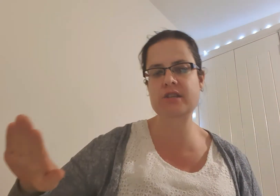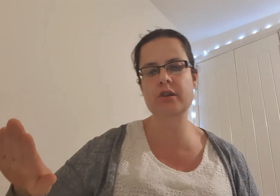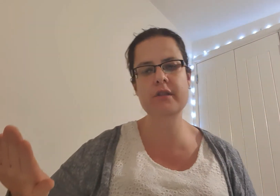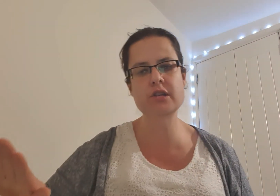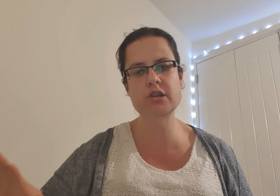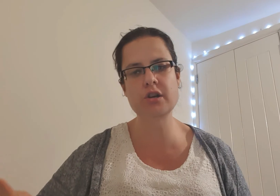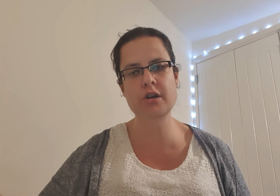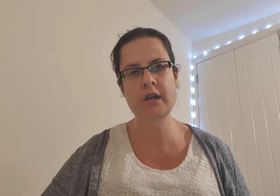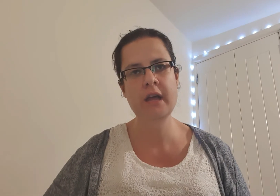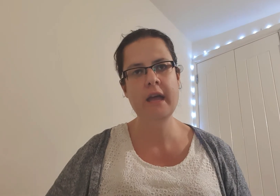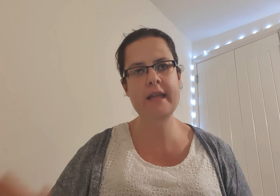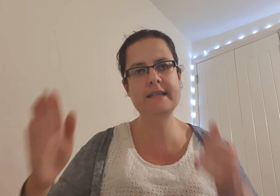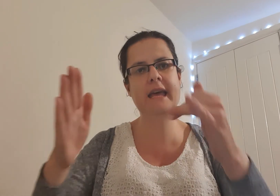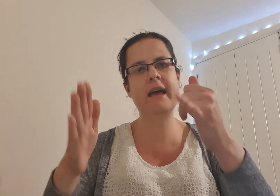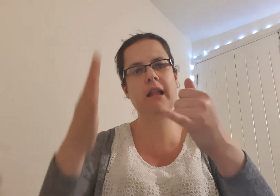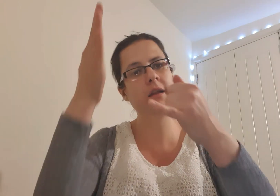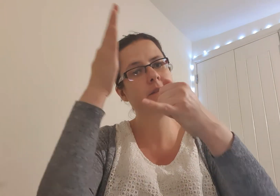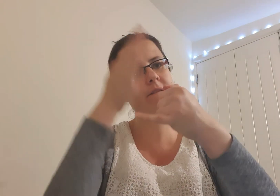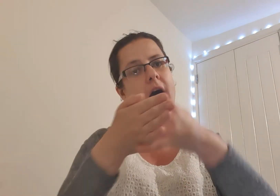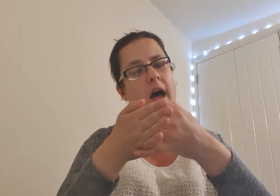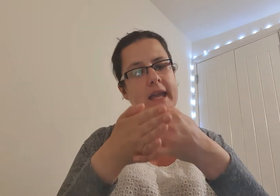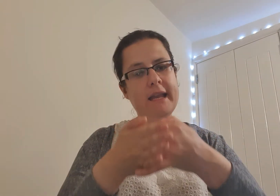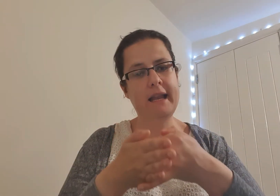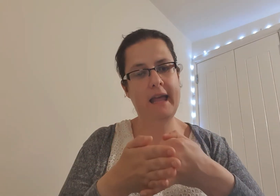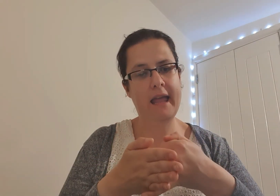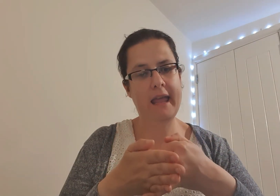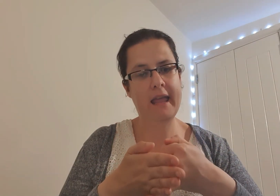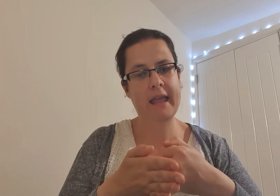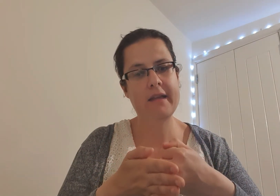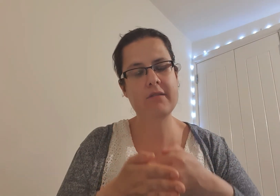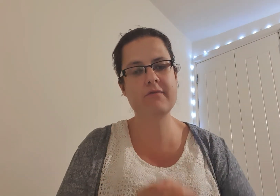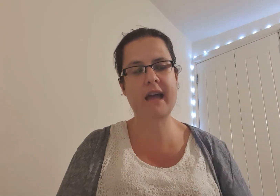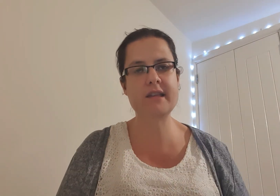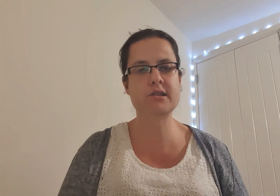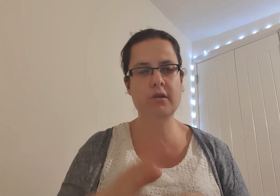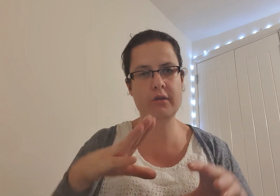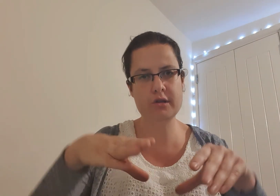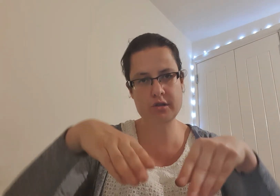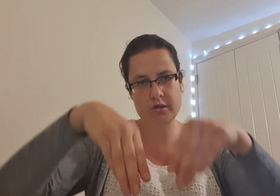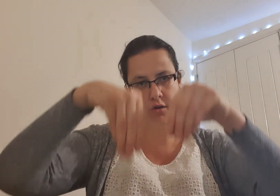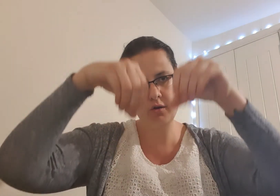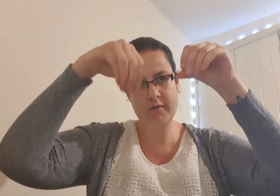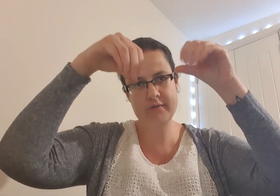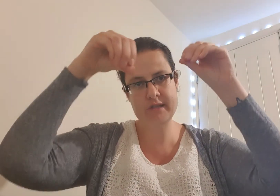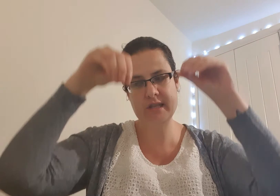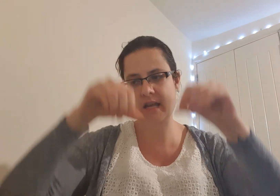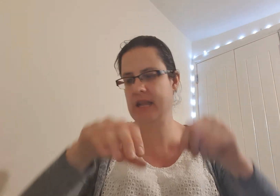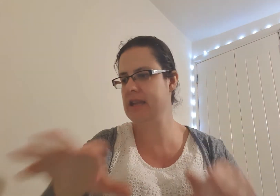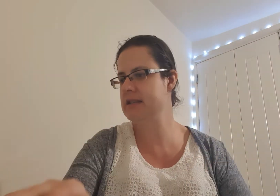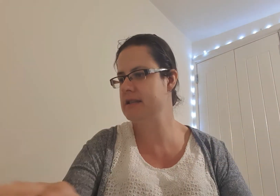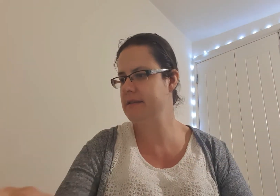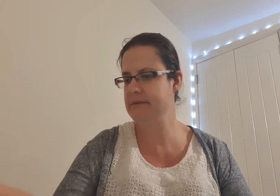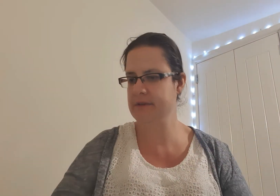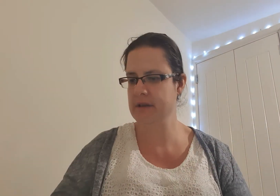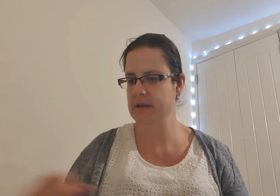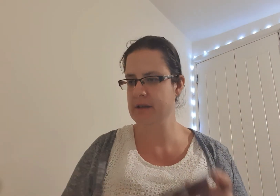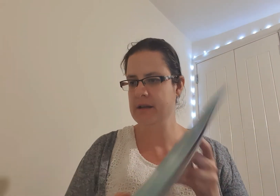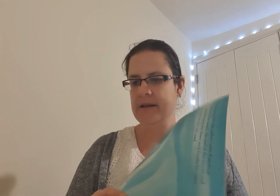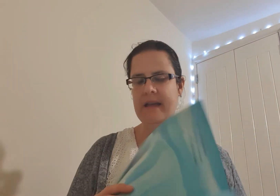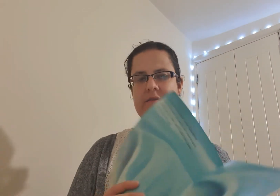on the shore until finally he rested on the soft sand. There he